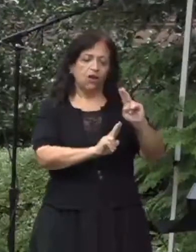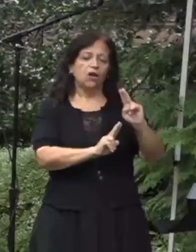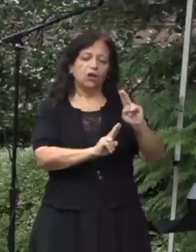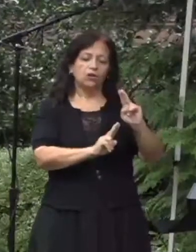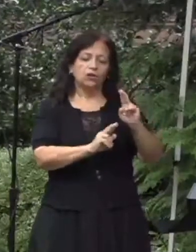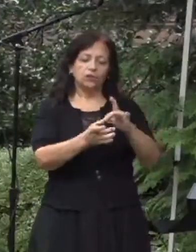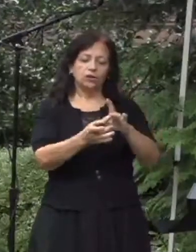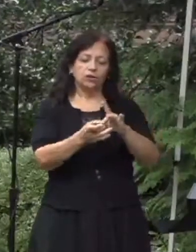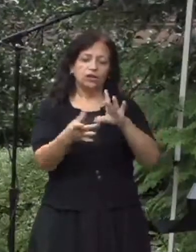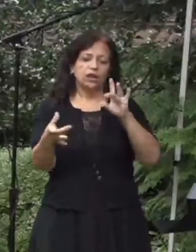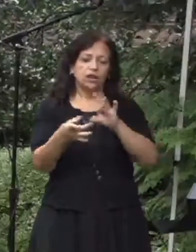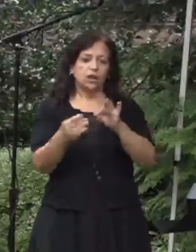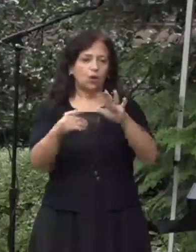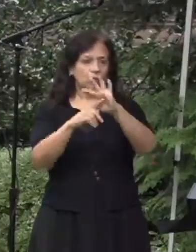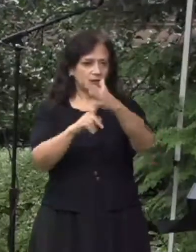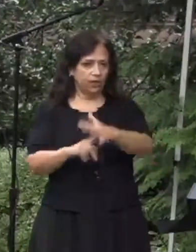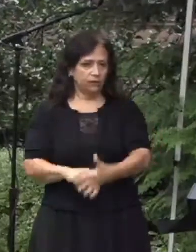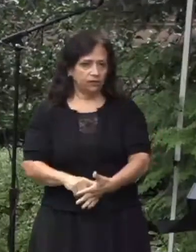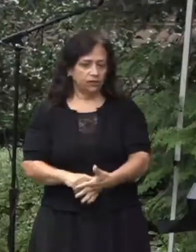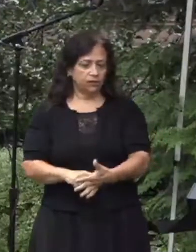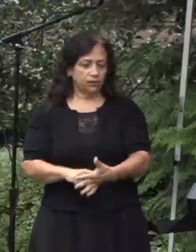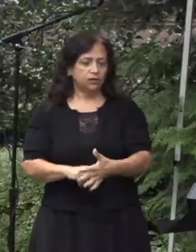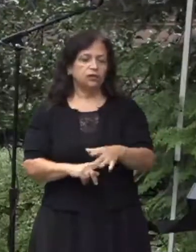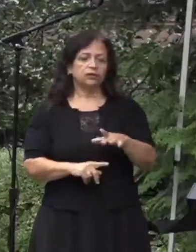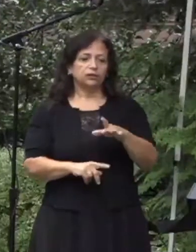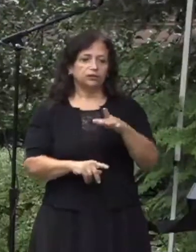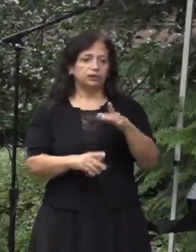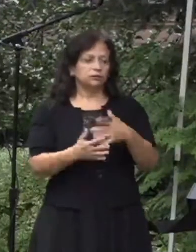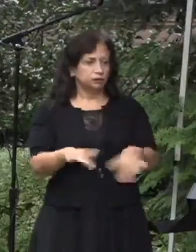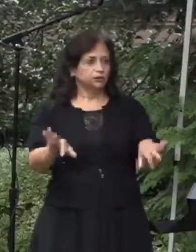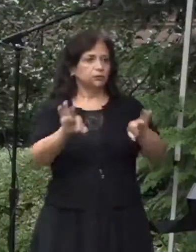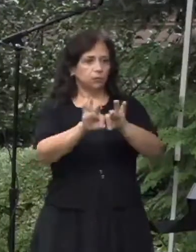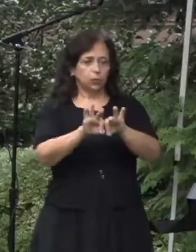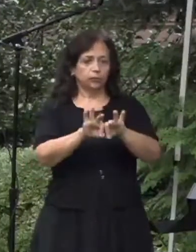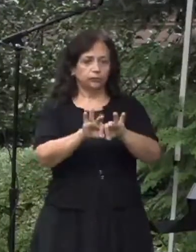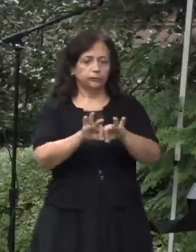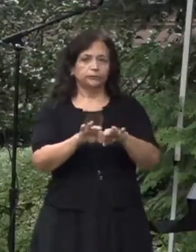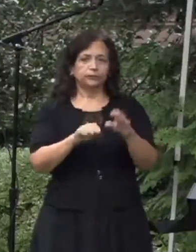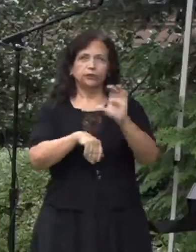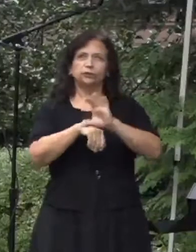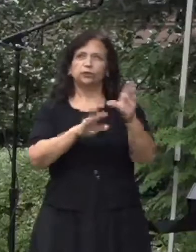of leaves is essential to its very being.